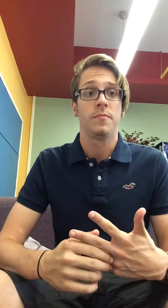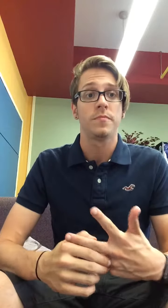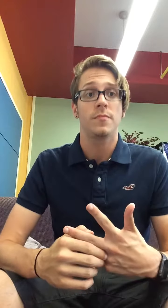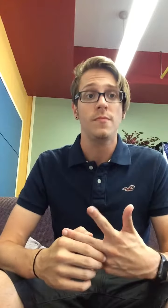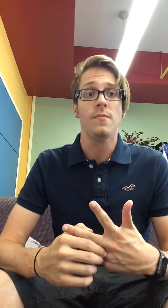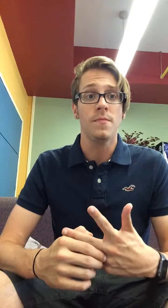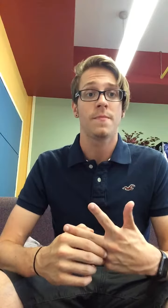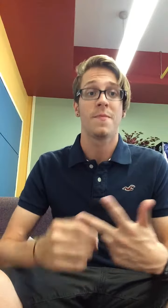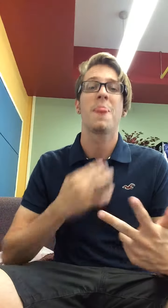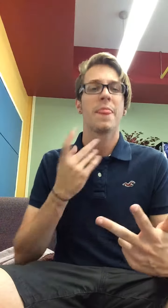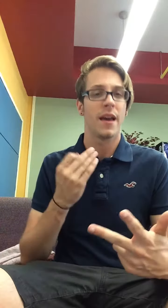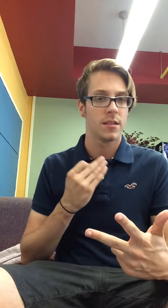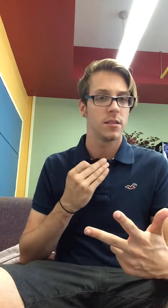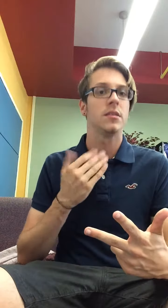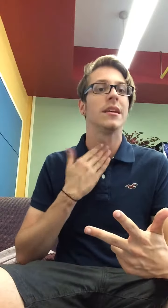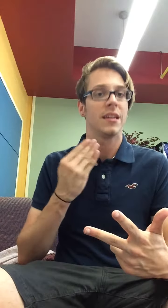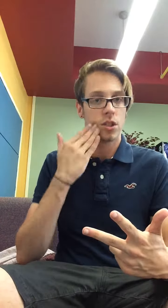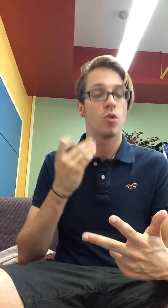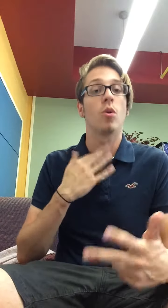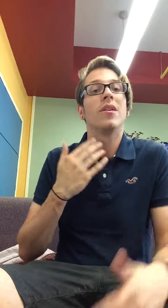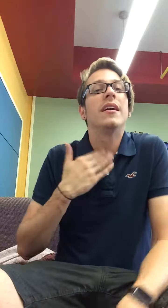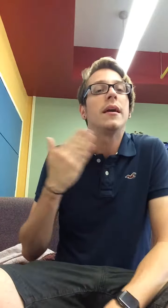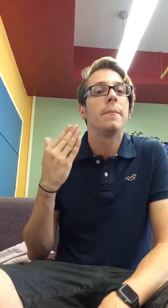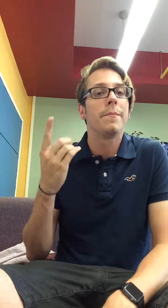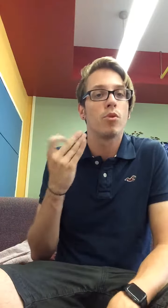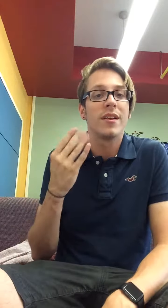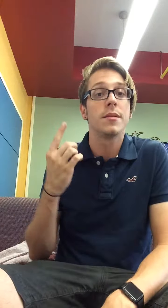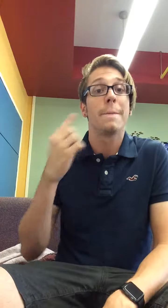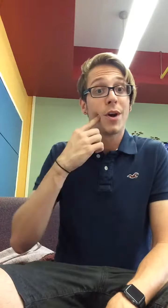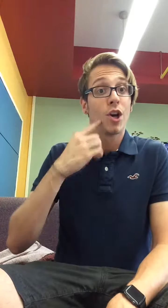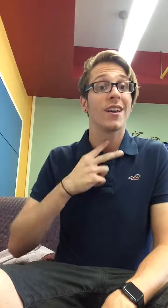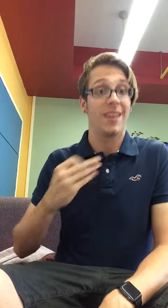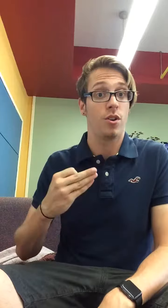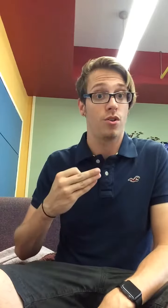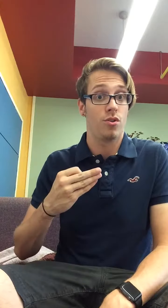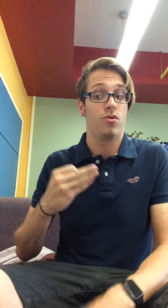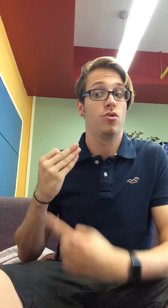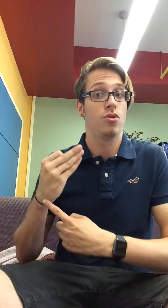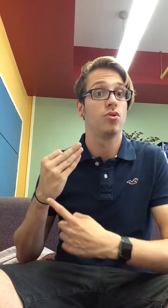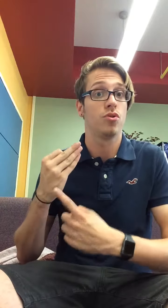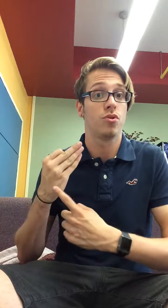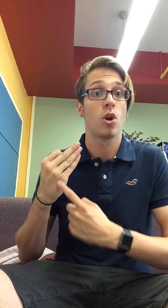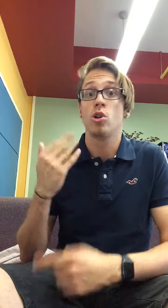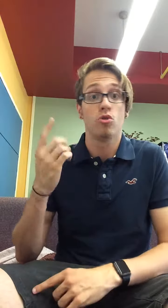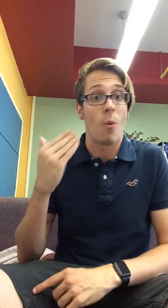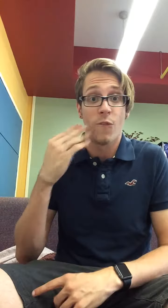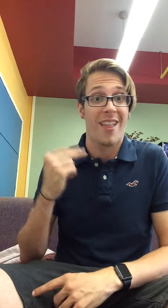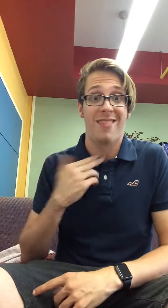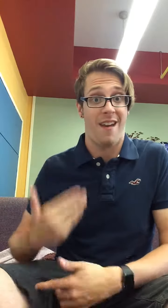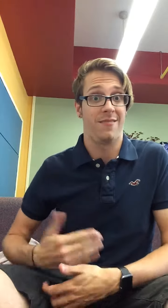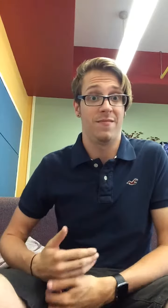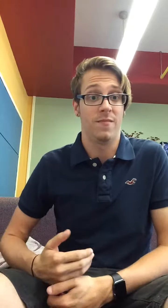And that's interesting. That's important. It's per year. Don't forget that. And then up here we have